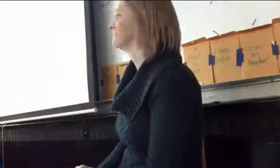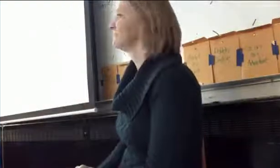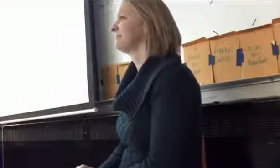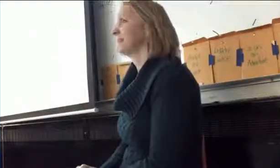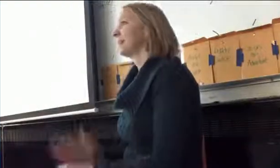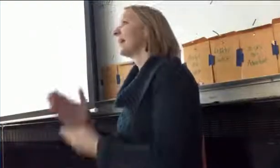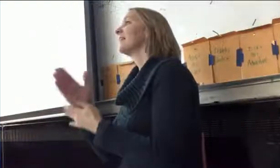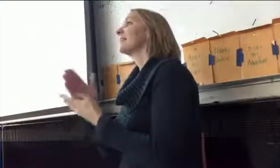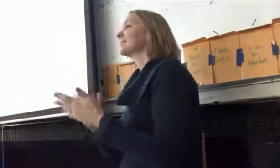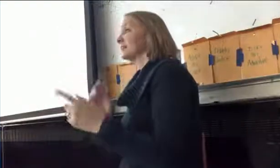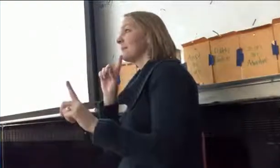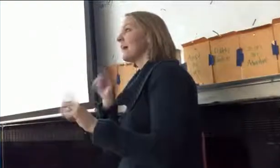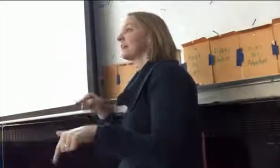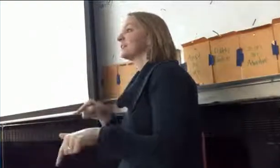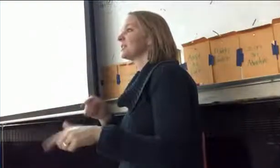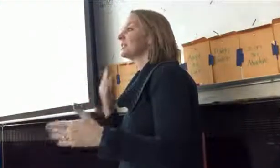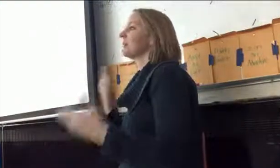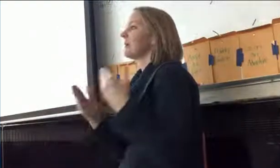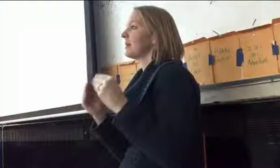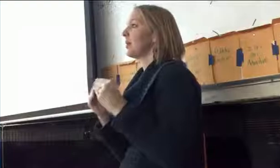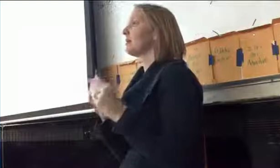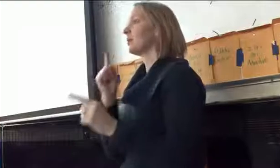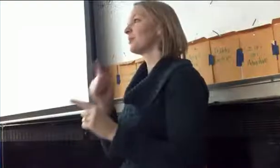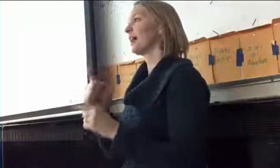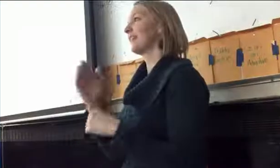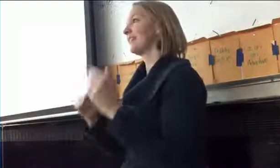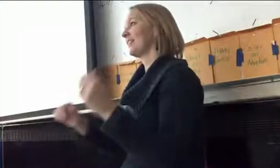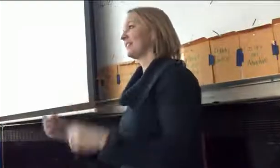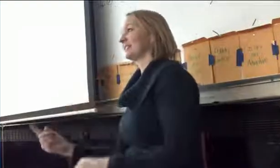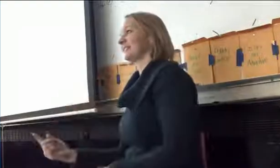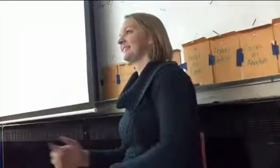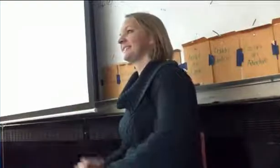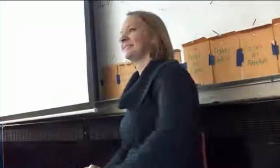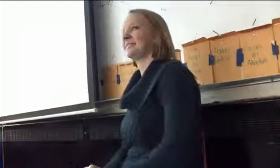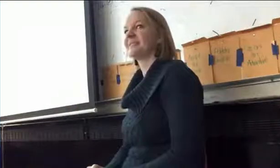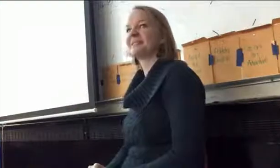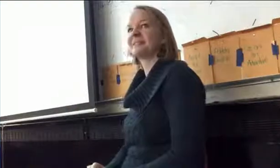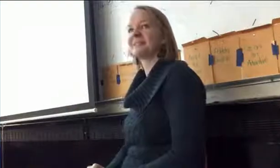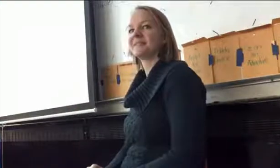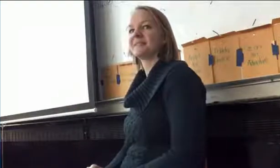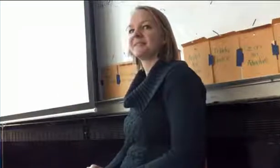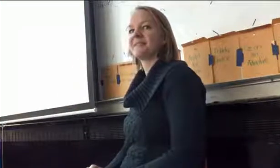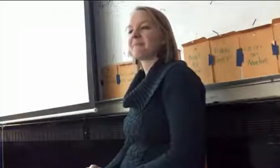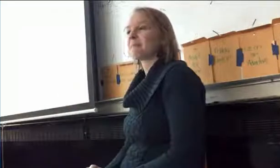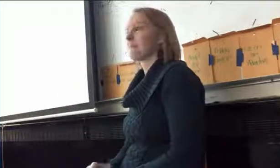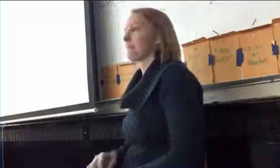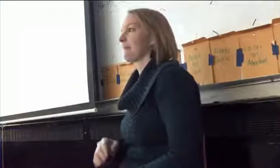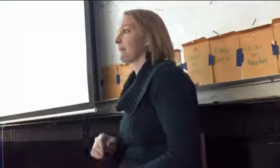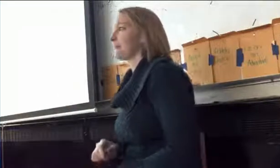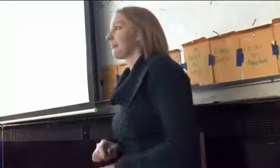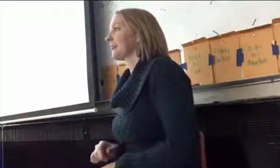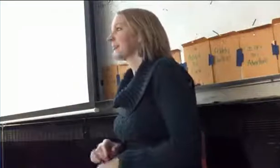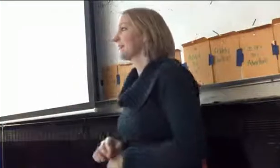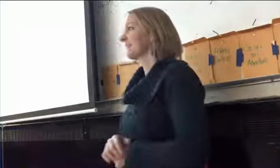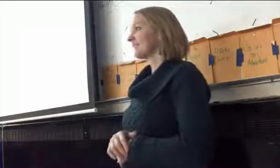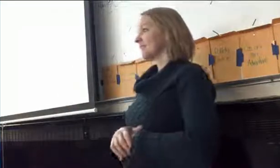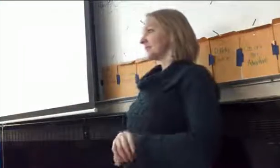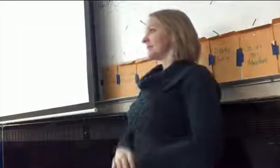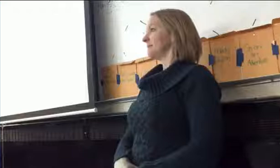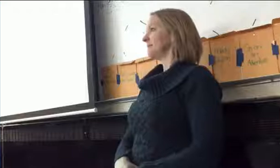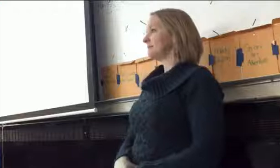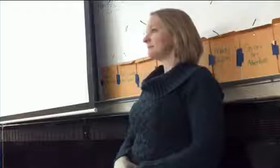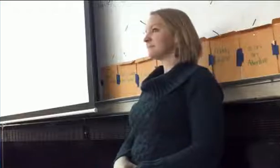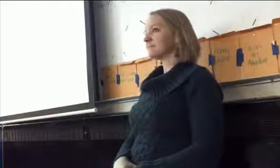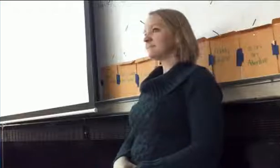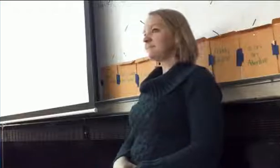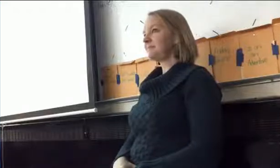There are some answers that might be more right than others. There's nothing wrong. Yeah, but there might be ones that are more